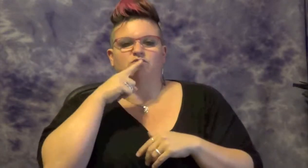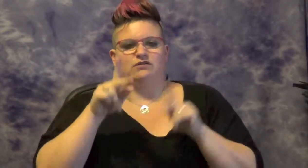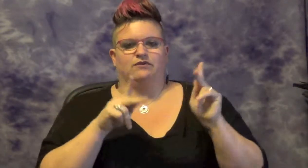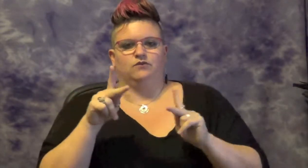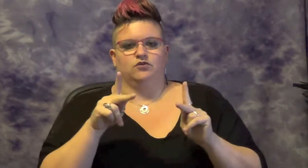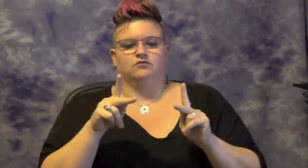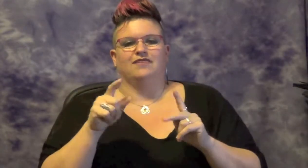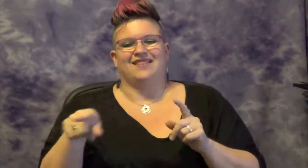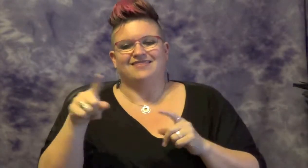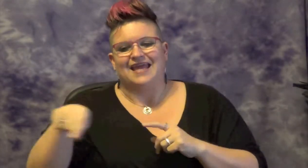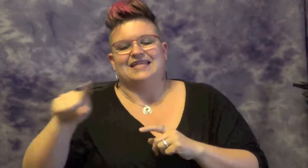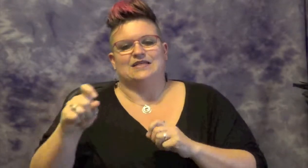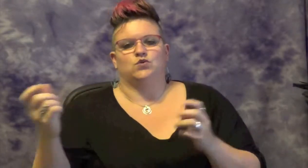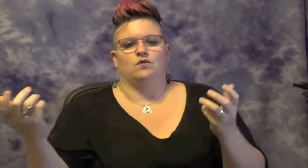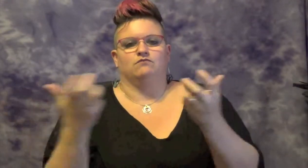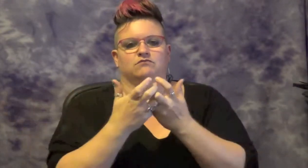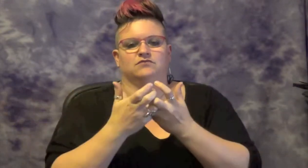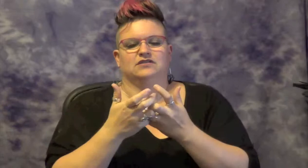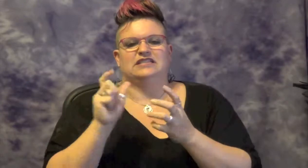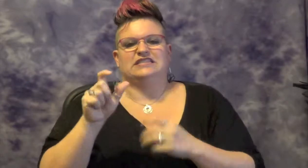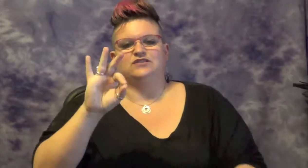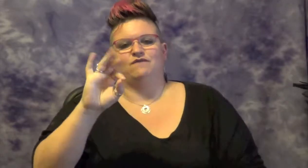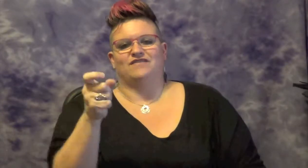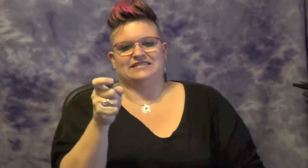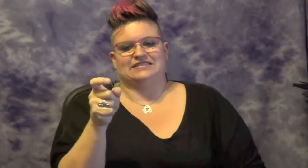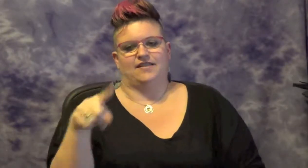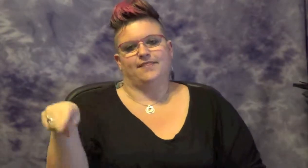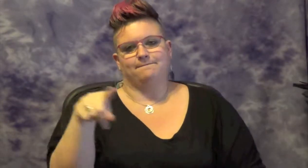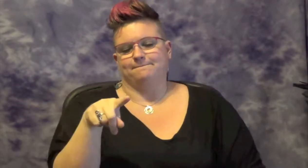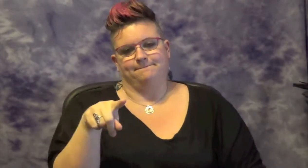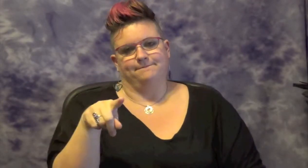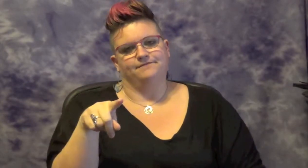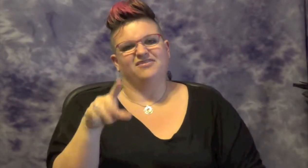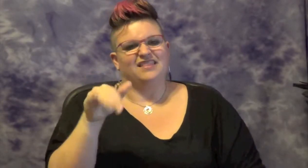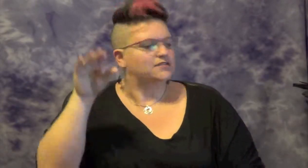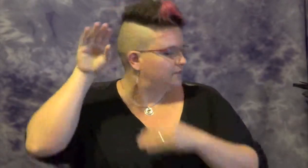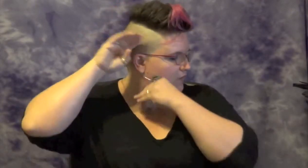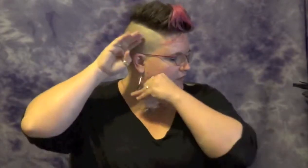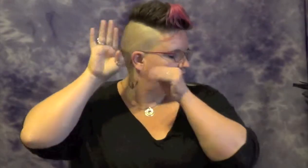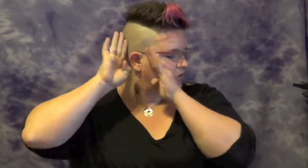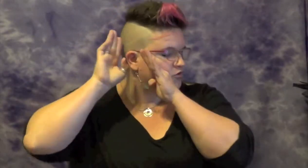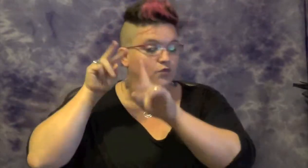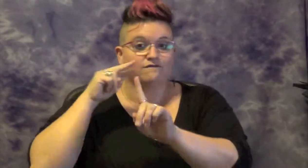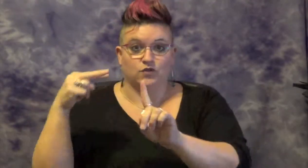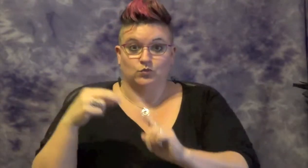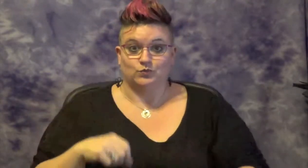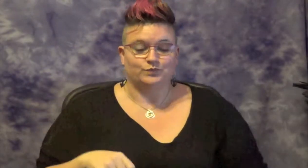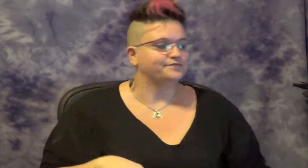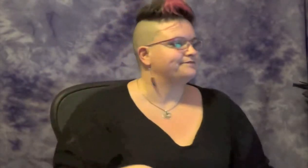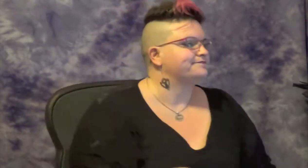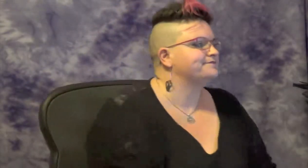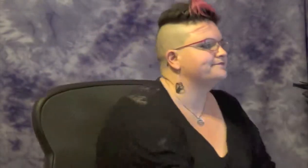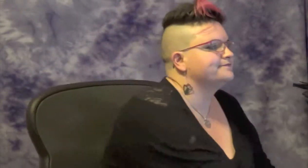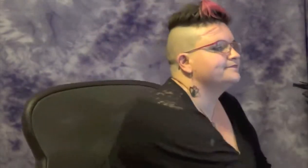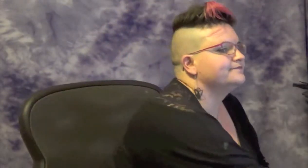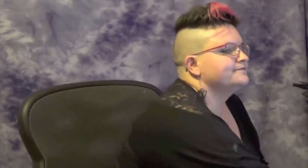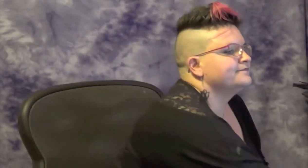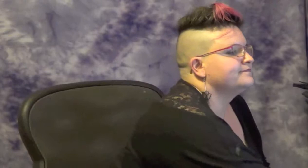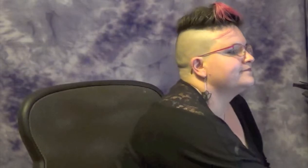And they also think that deaf people want to be fixed, and that they should be fixed, and that they want to